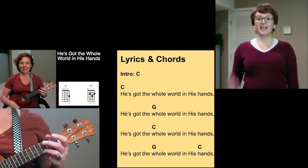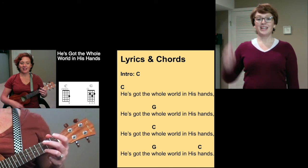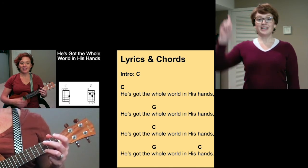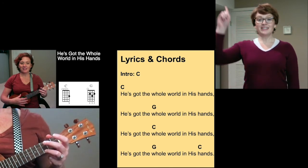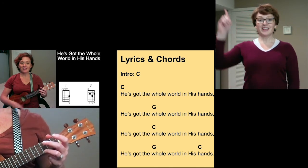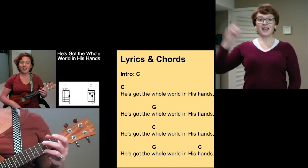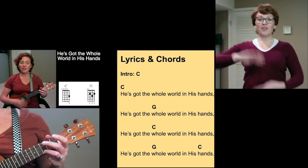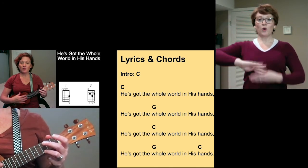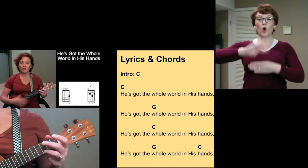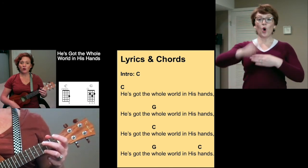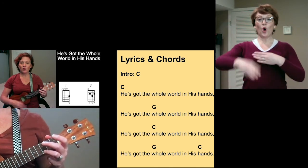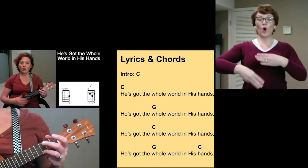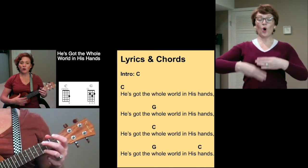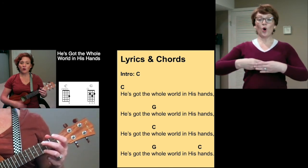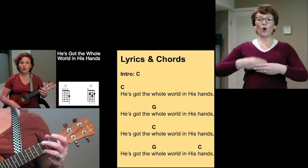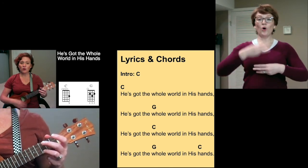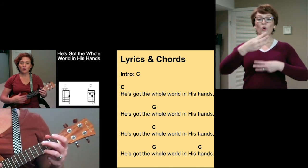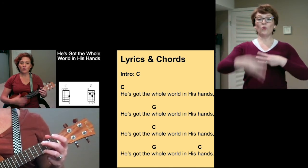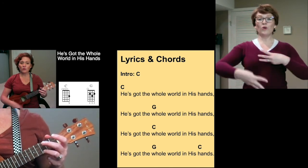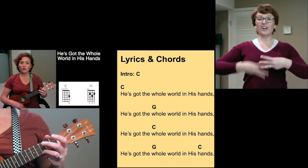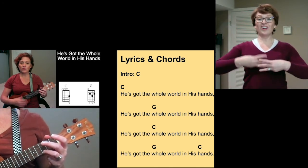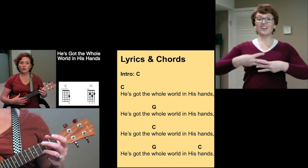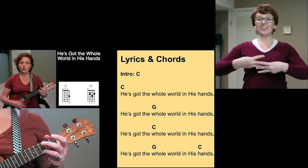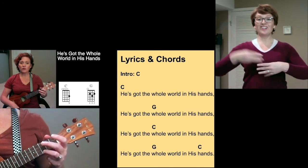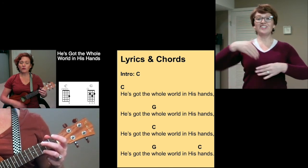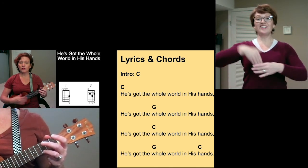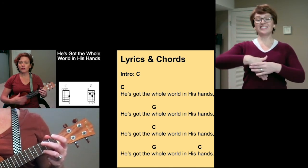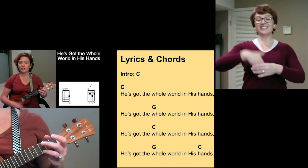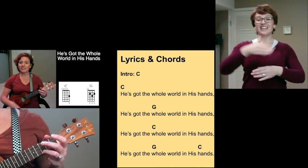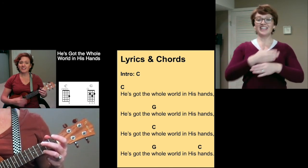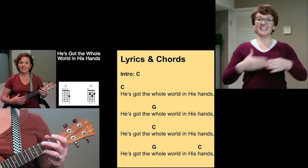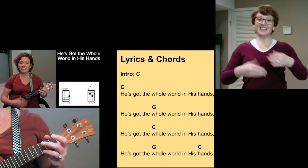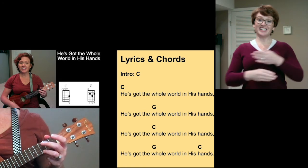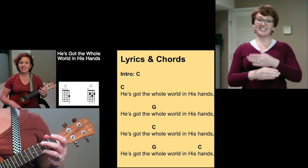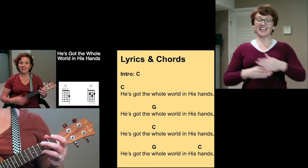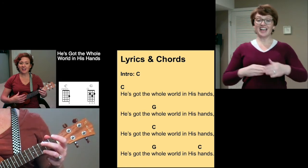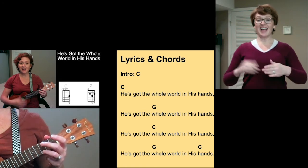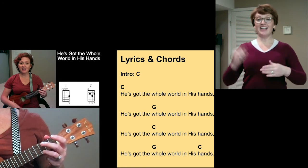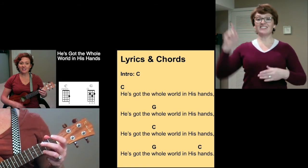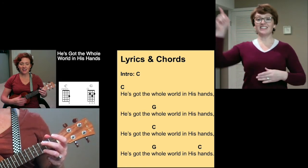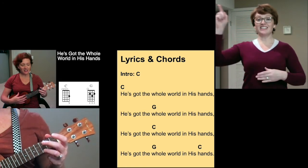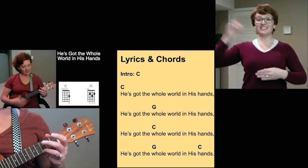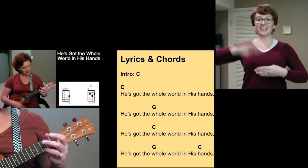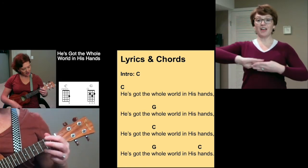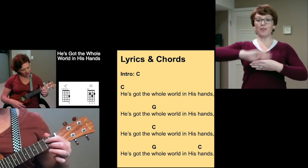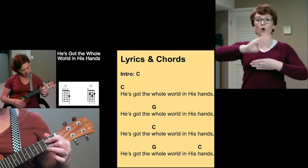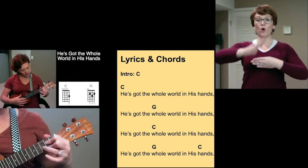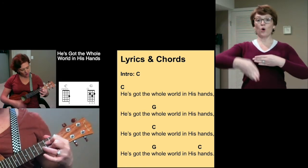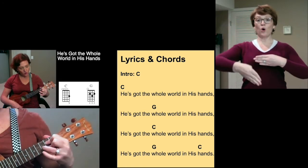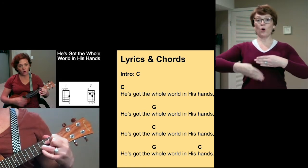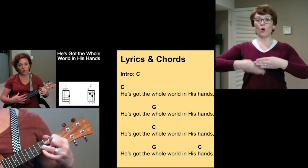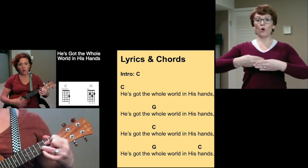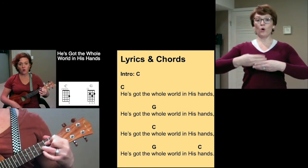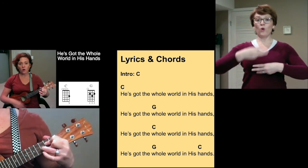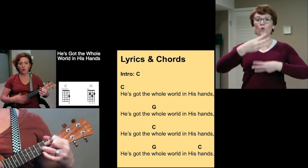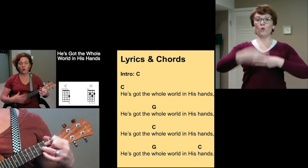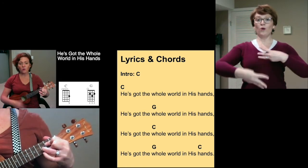He's got the whole world in his hands. He's got the whole